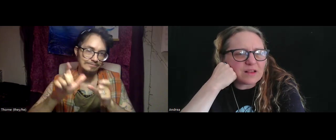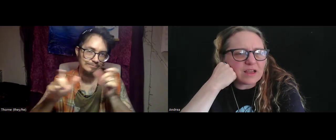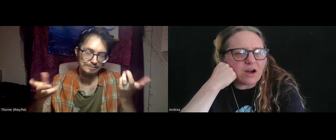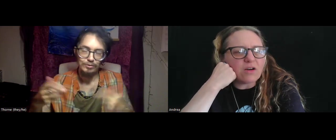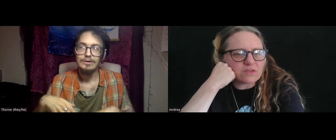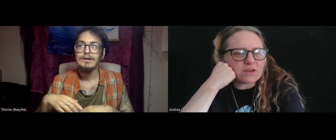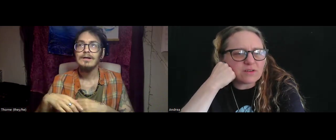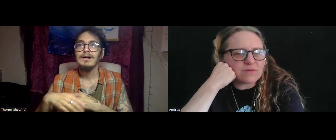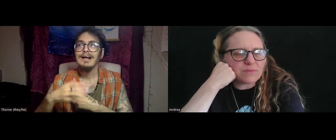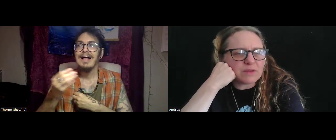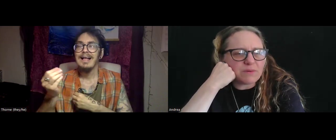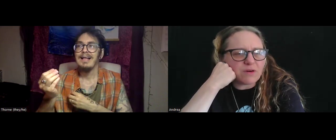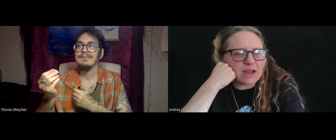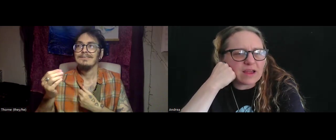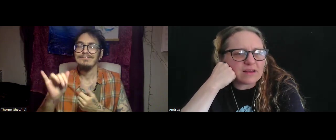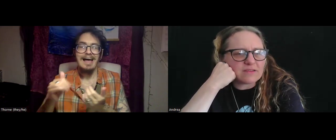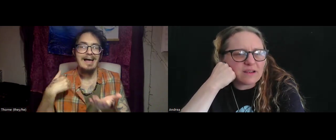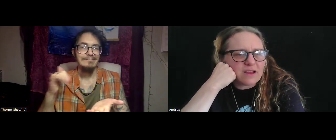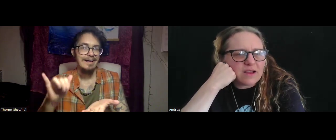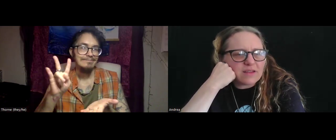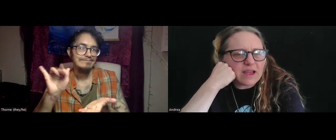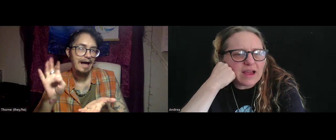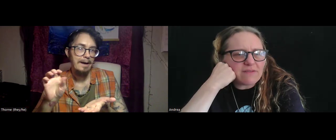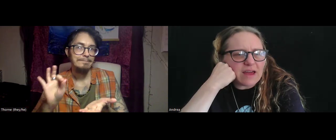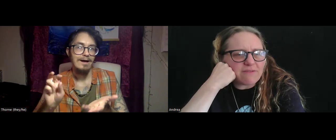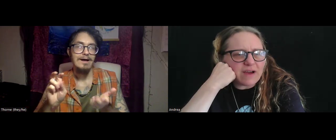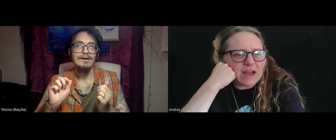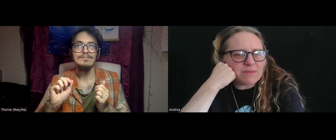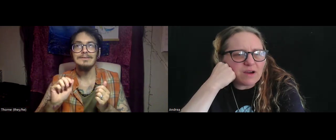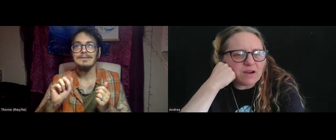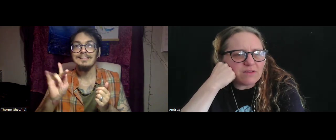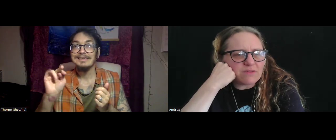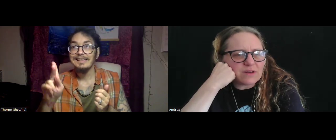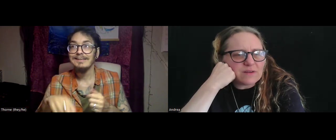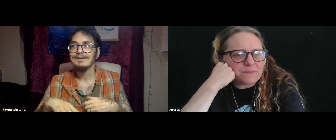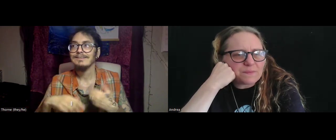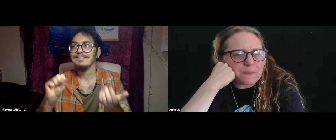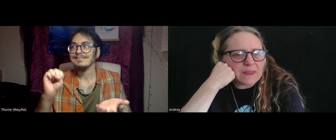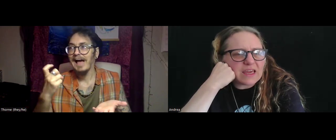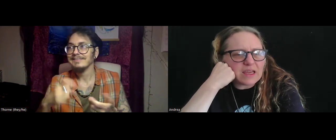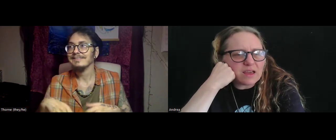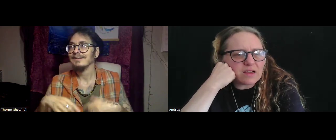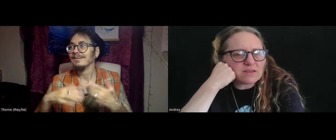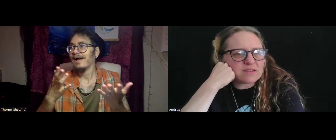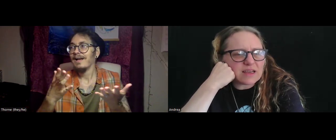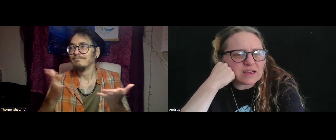like alternative people, and they have that vibe of kink,